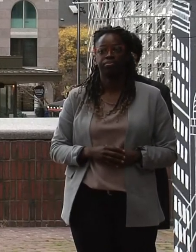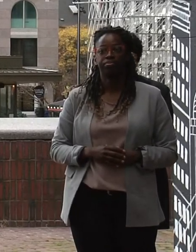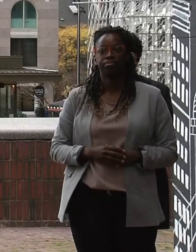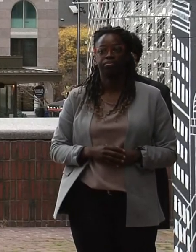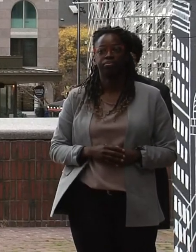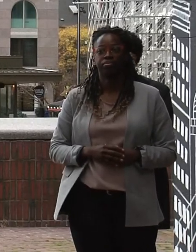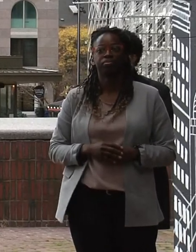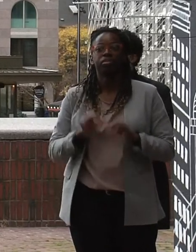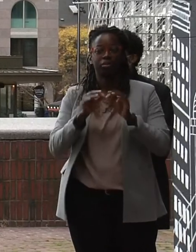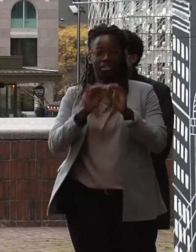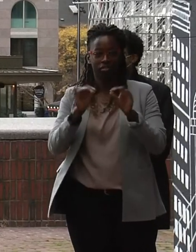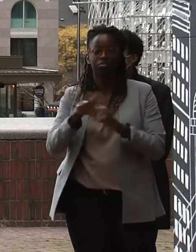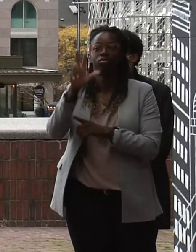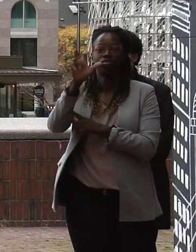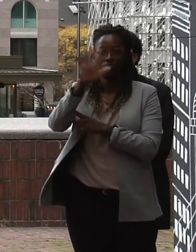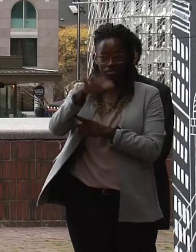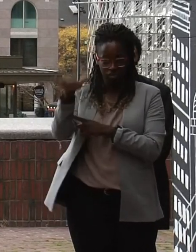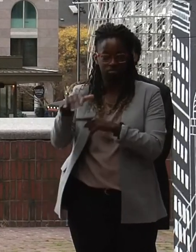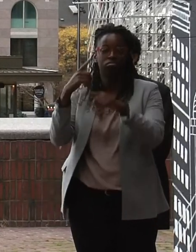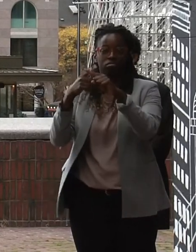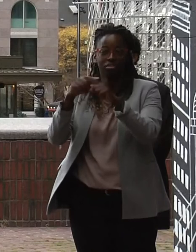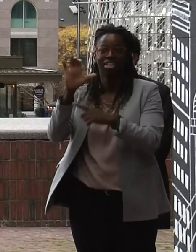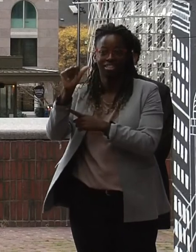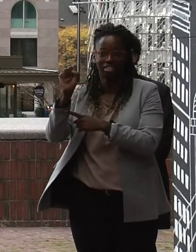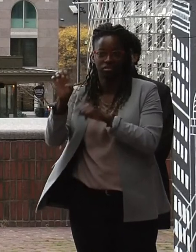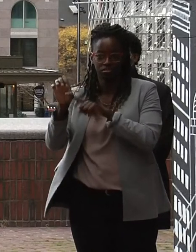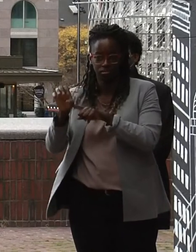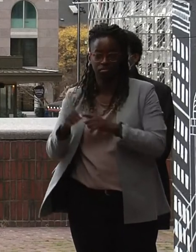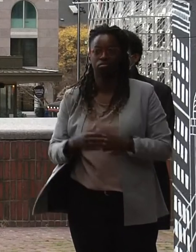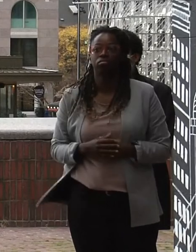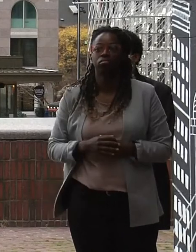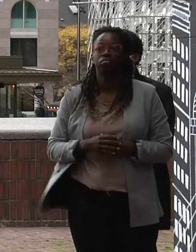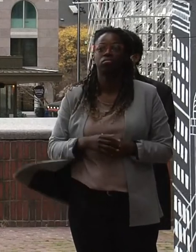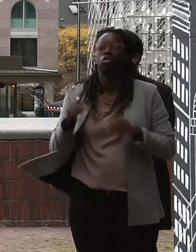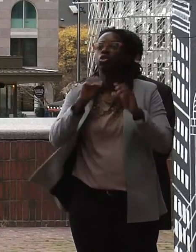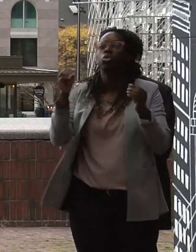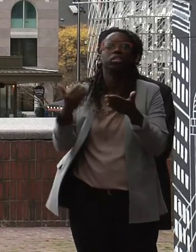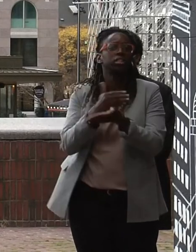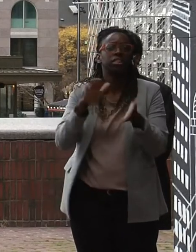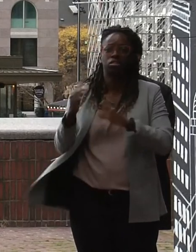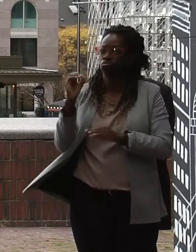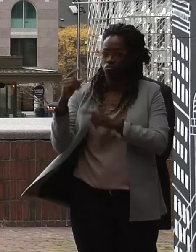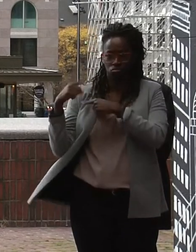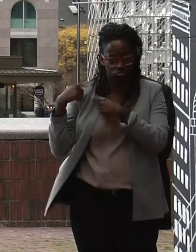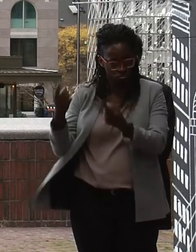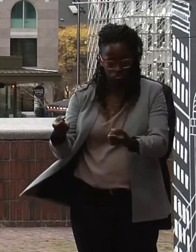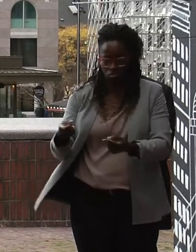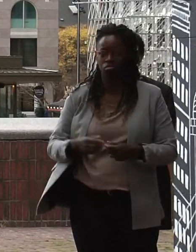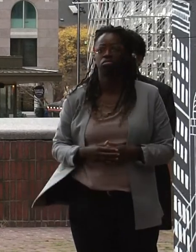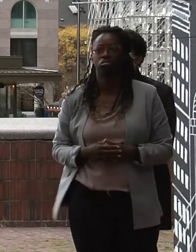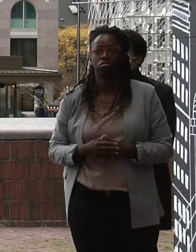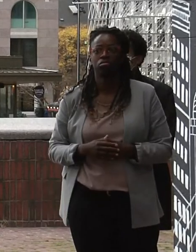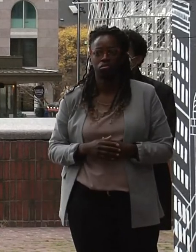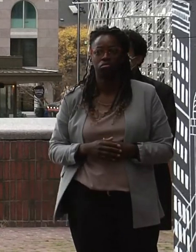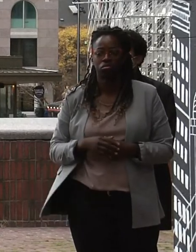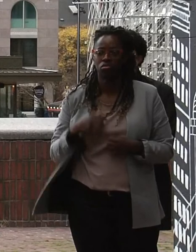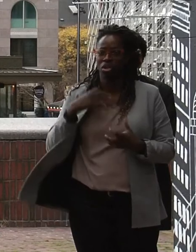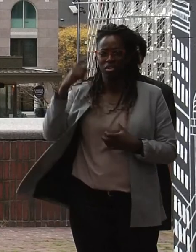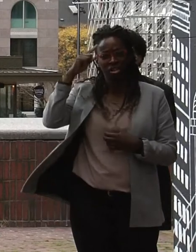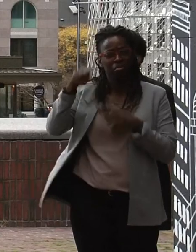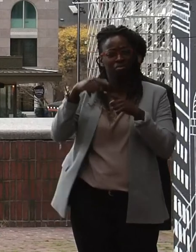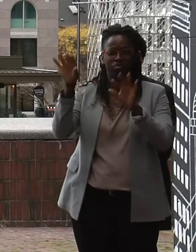deaths. Our prayers are with the families who are sick and suffering with COVID-19 and those families who have lost loved ones. I'm going to address a little bit in a few minutes about